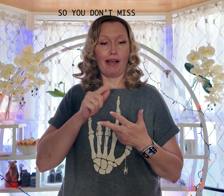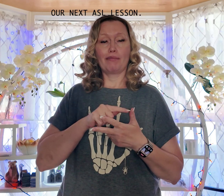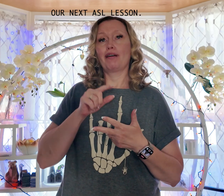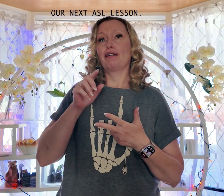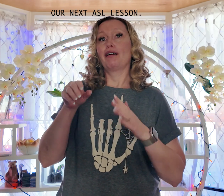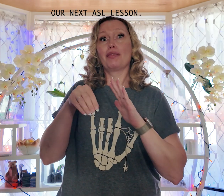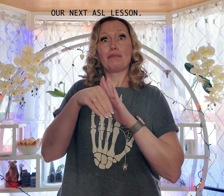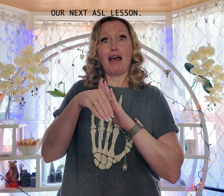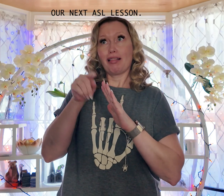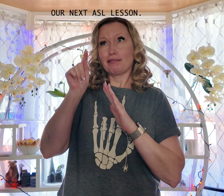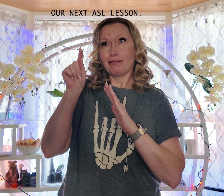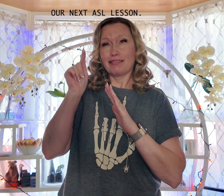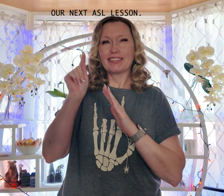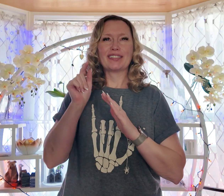next ASL lesson.